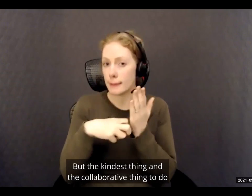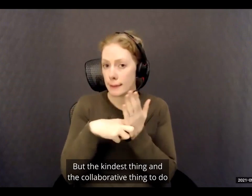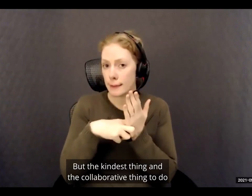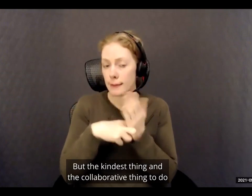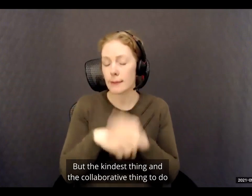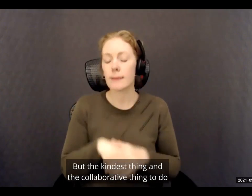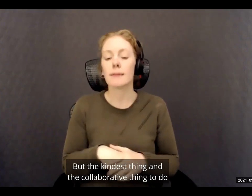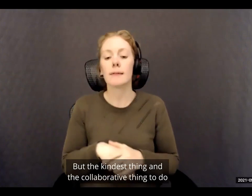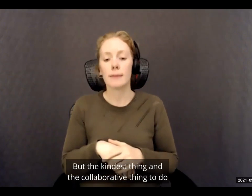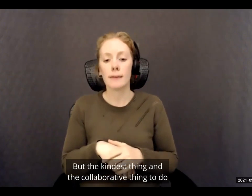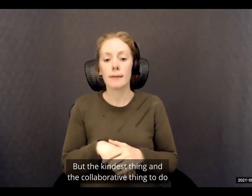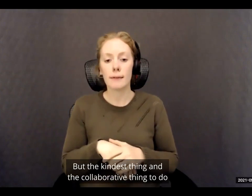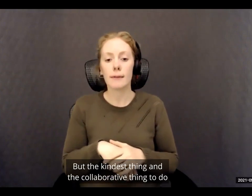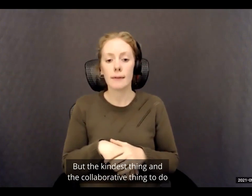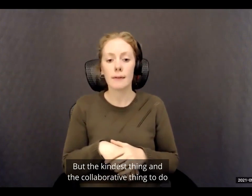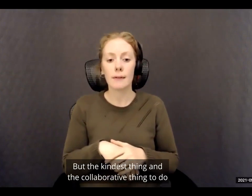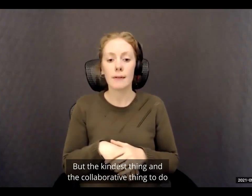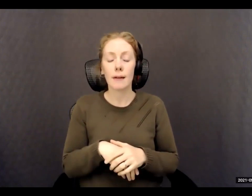and